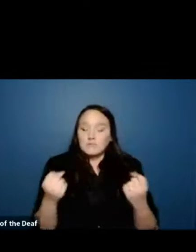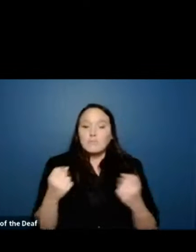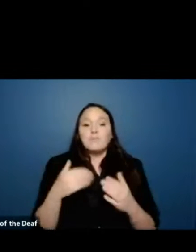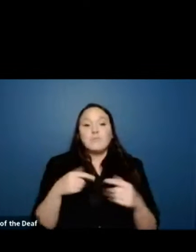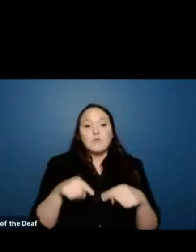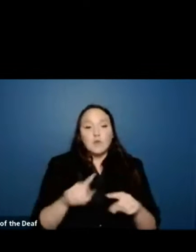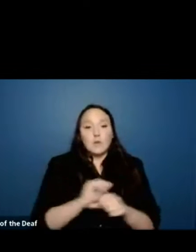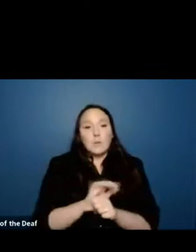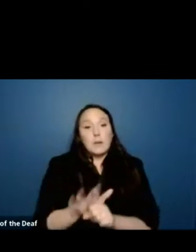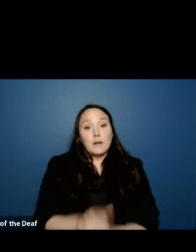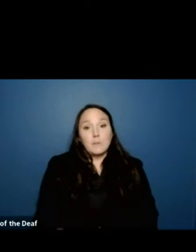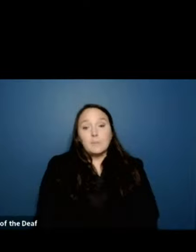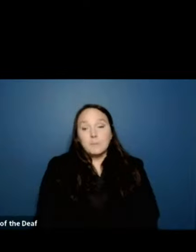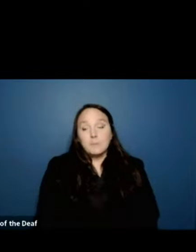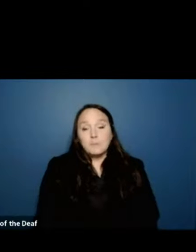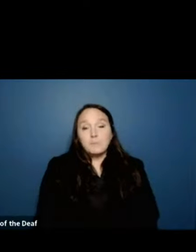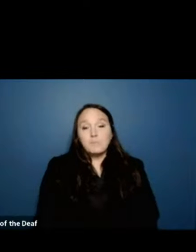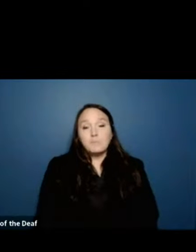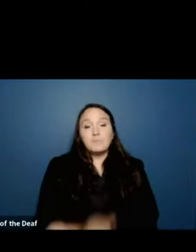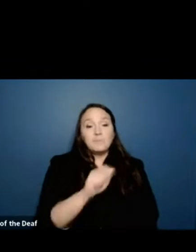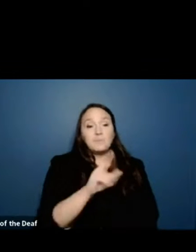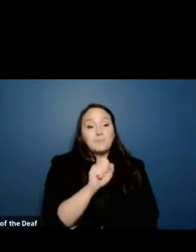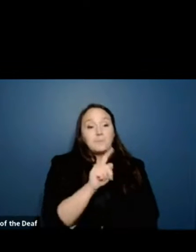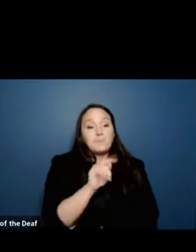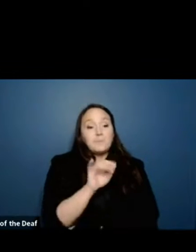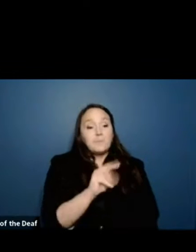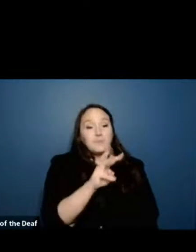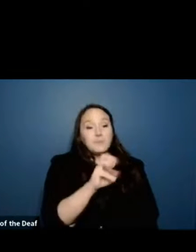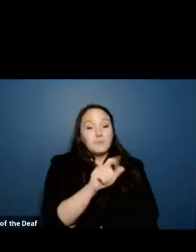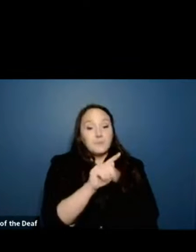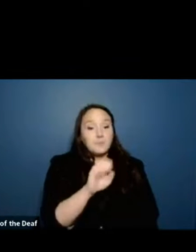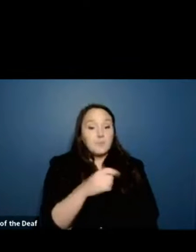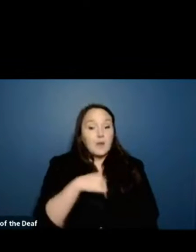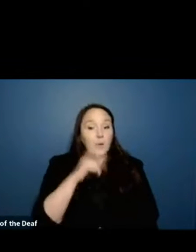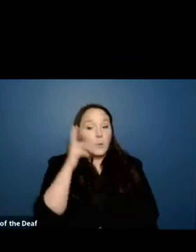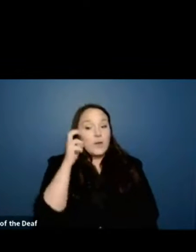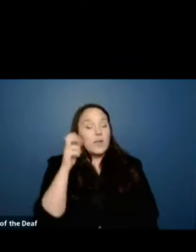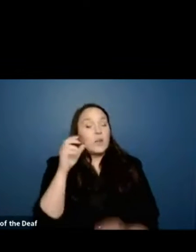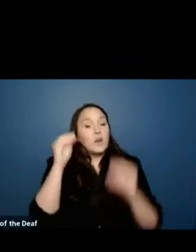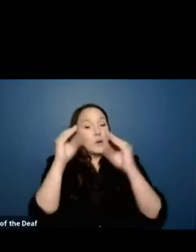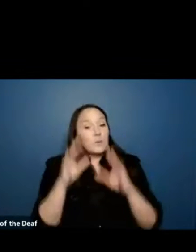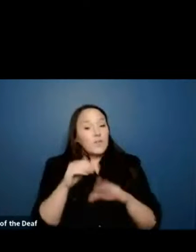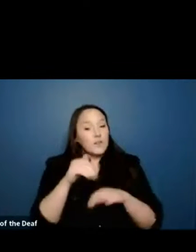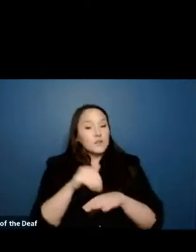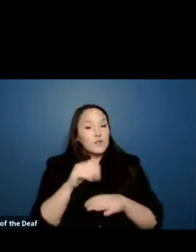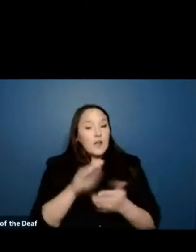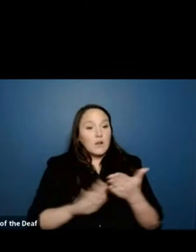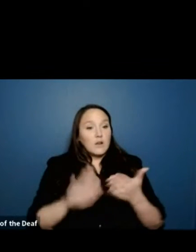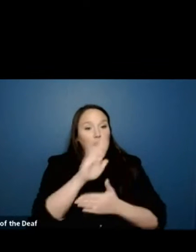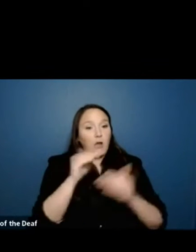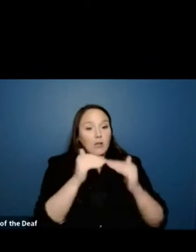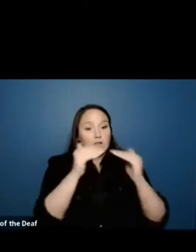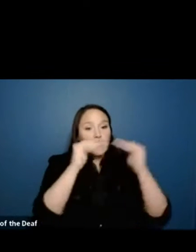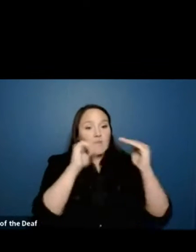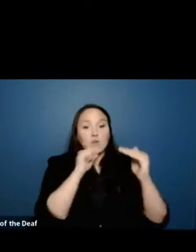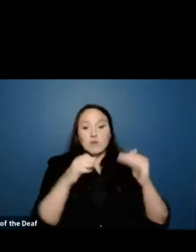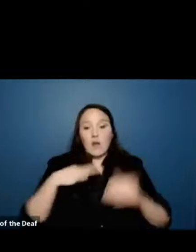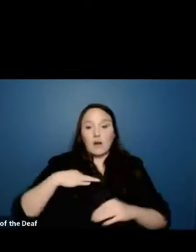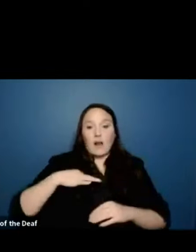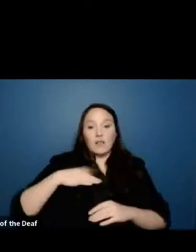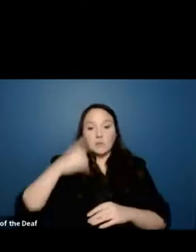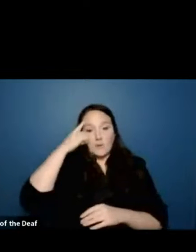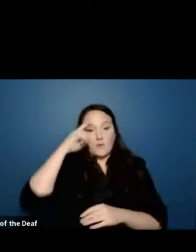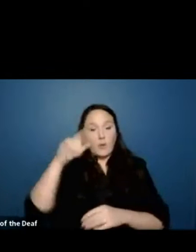pandemic. From Austin with WATE, we're hearing that professors at college level are not eligible for the vaccine in this